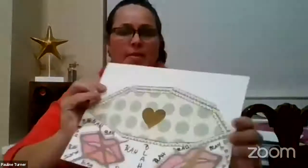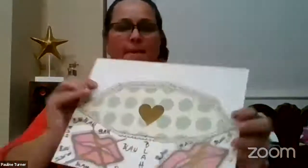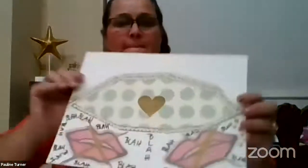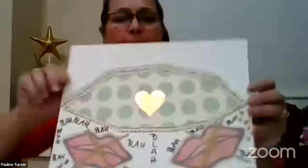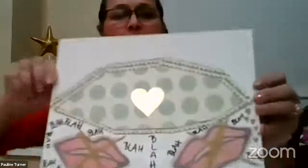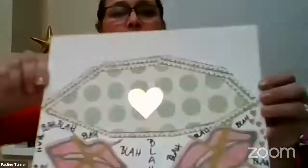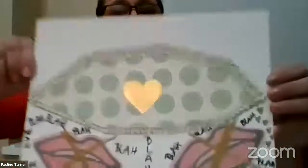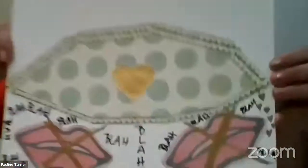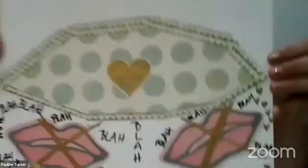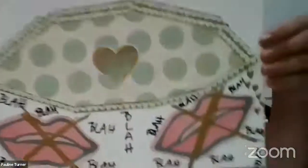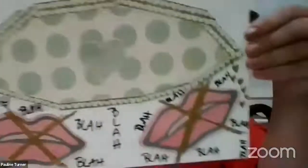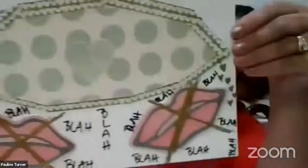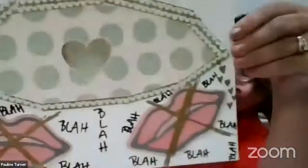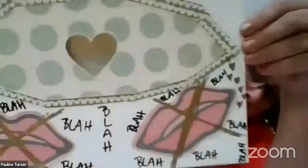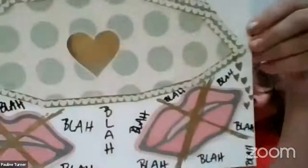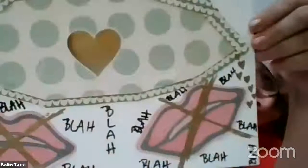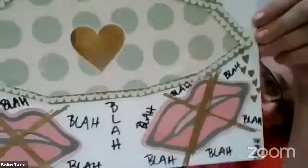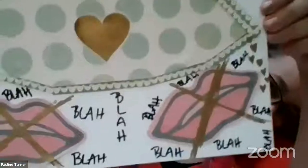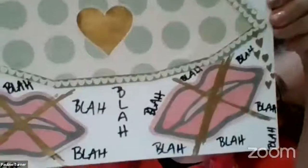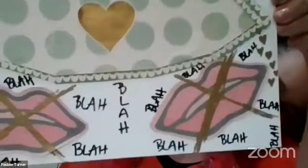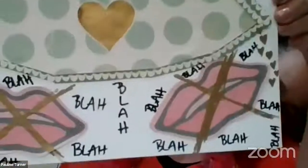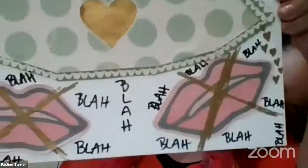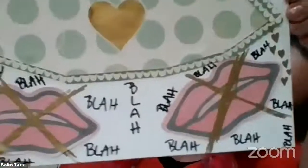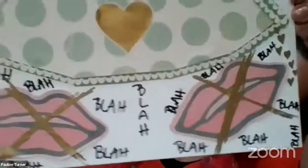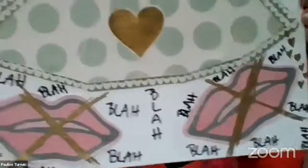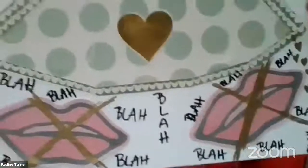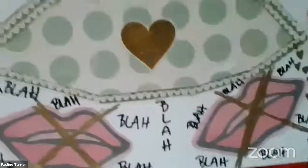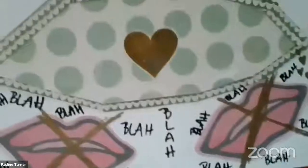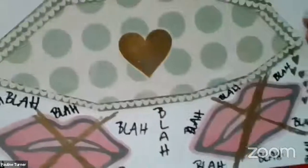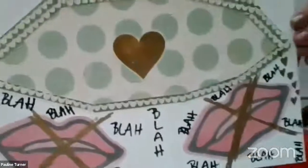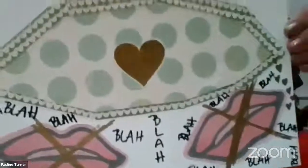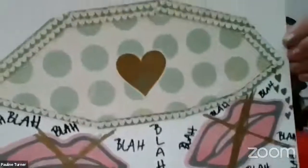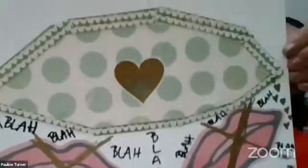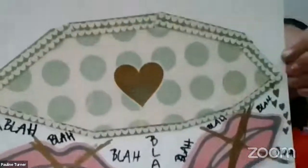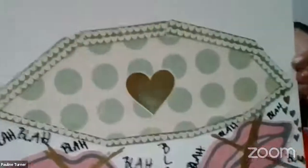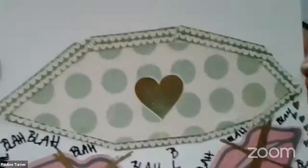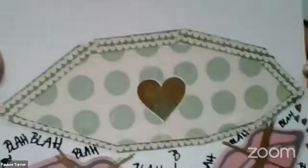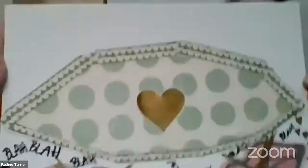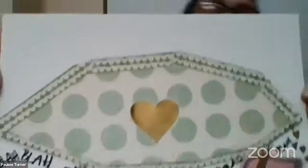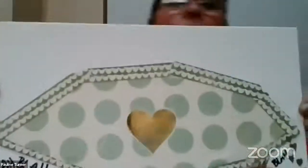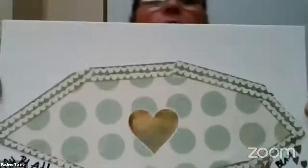Oh, believe me. I will. Merry Christmas.